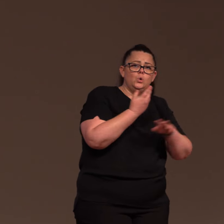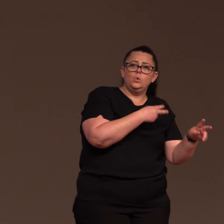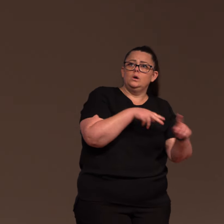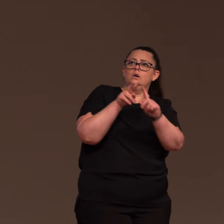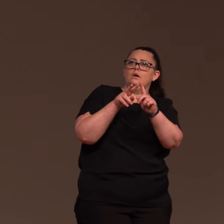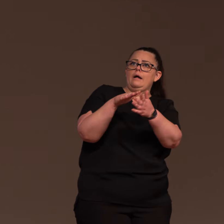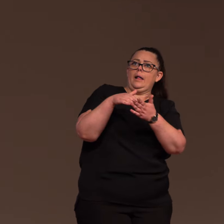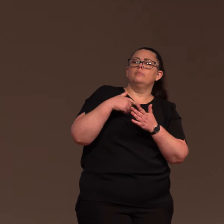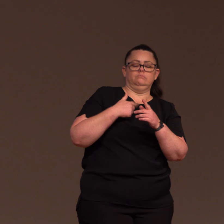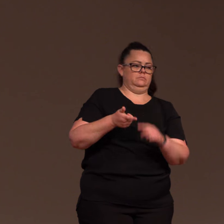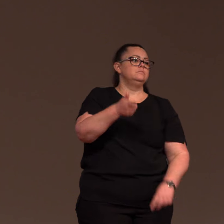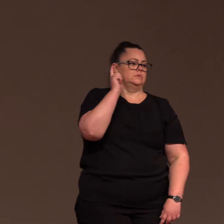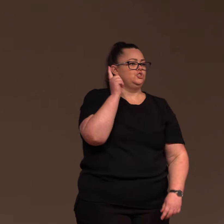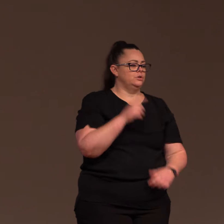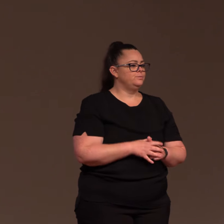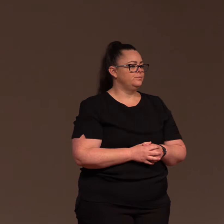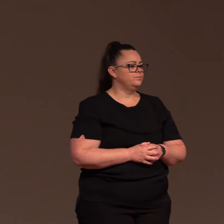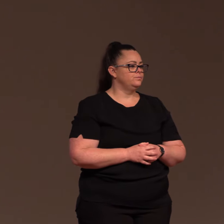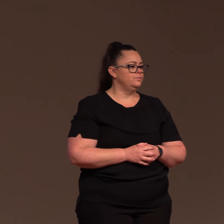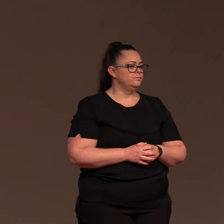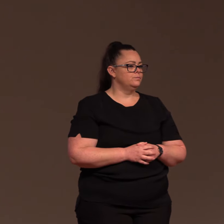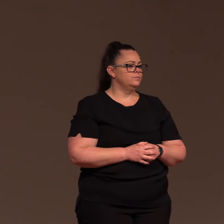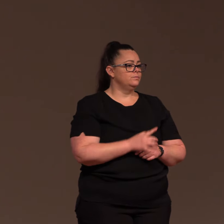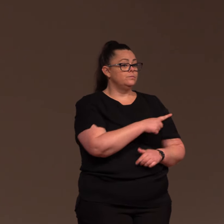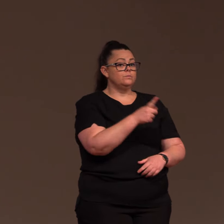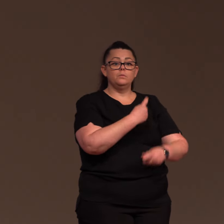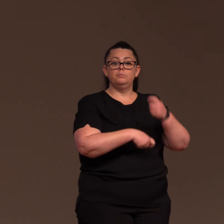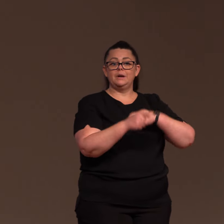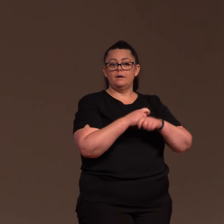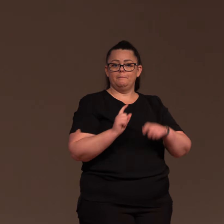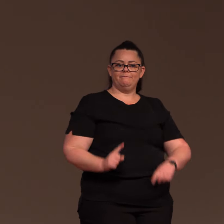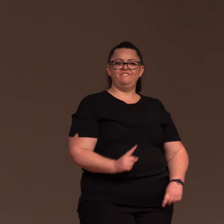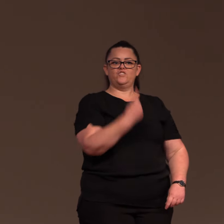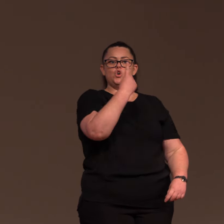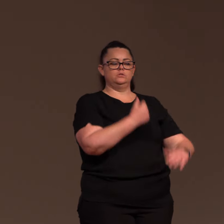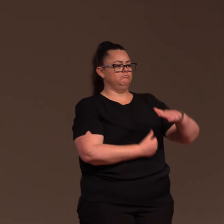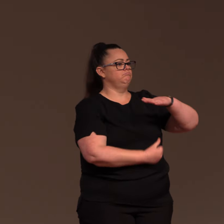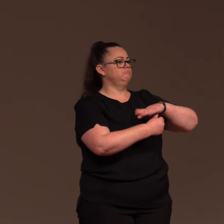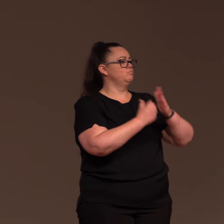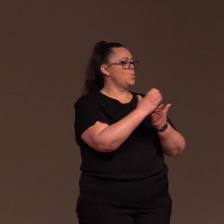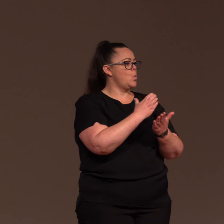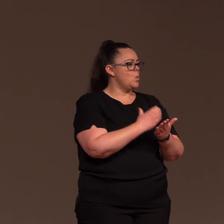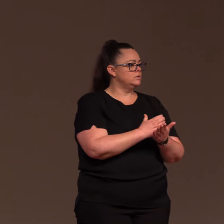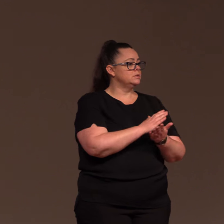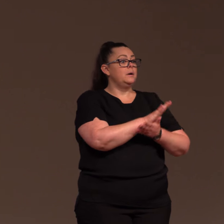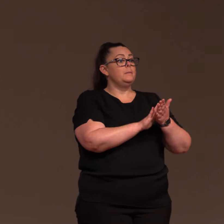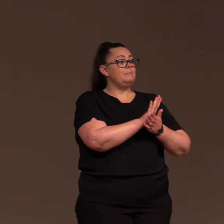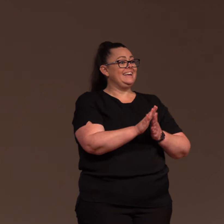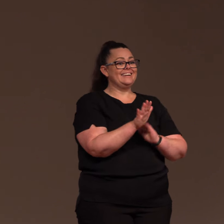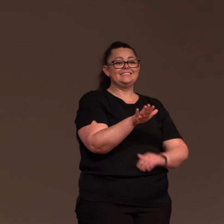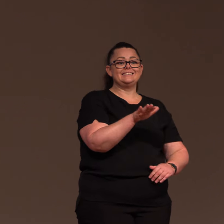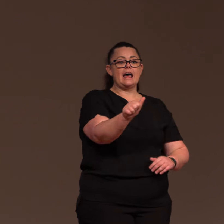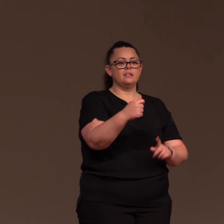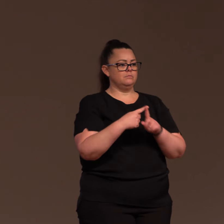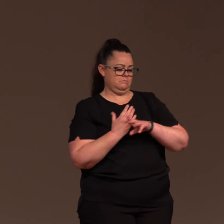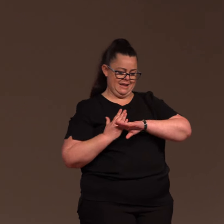flourish. First in Course shows us what can be achieved when student talent and effort go together, when they're put